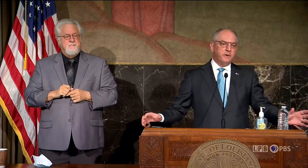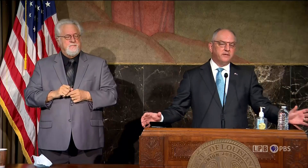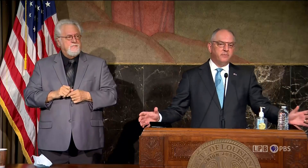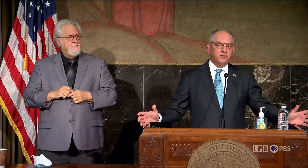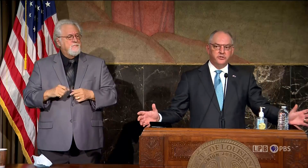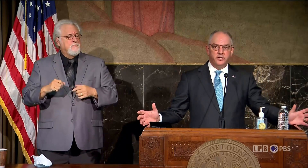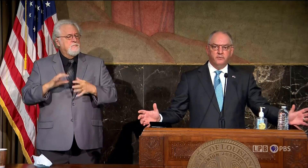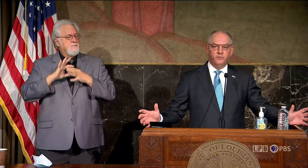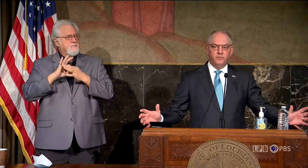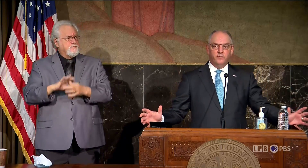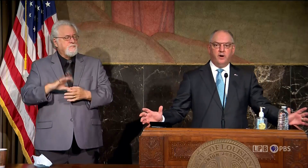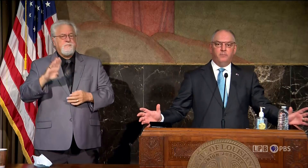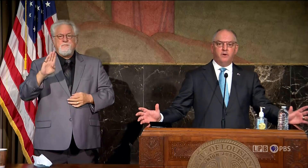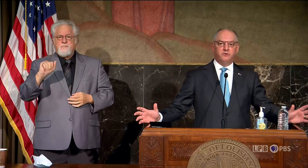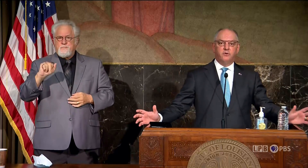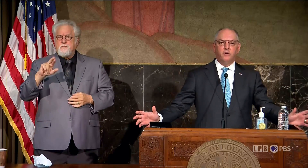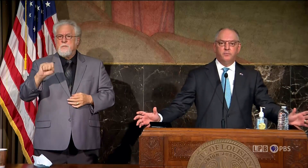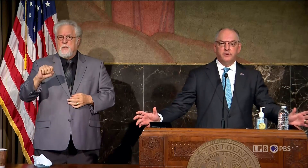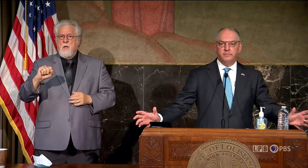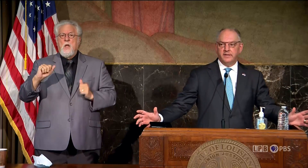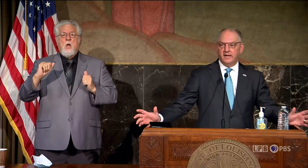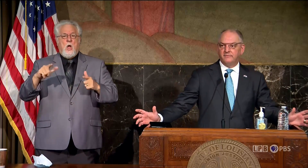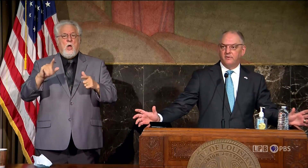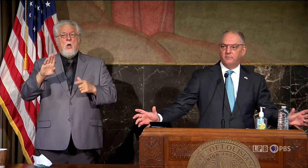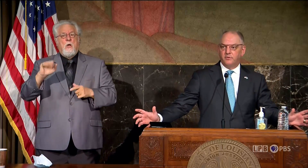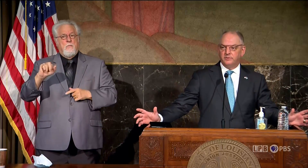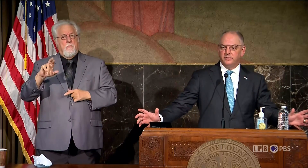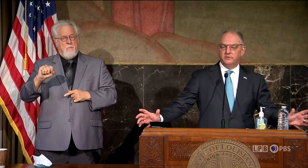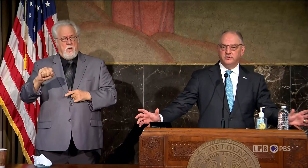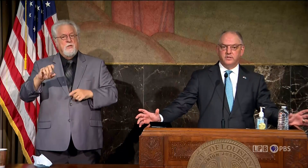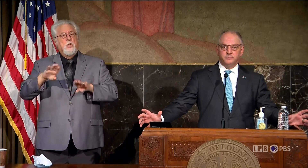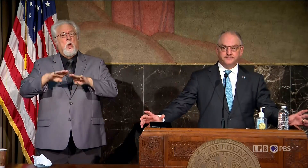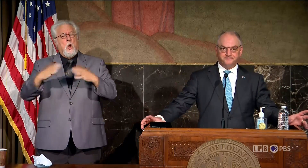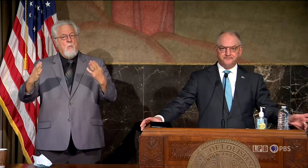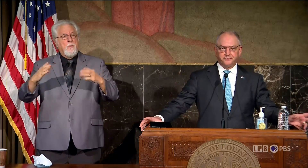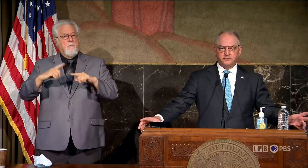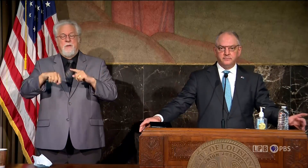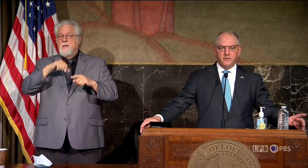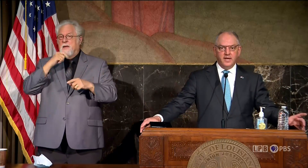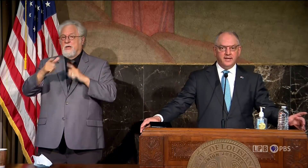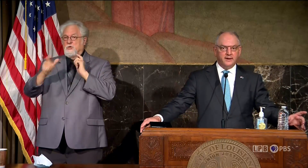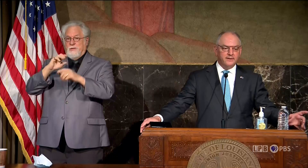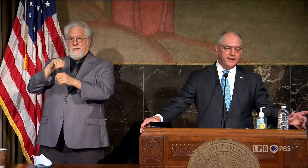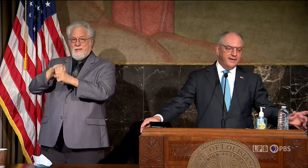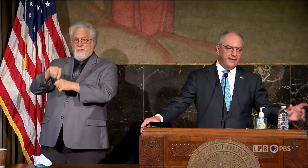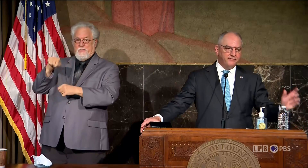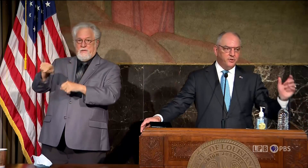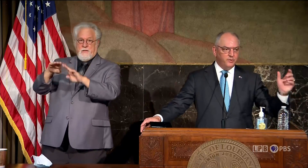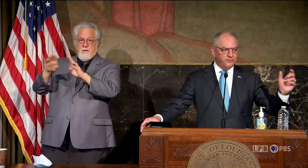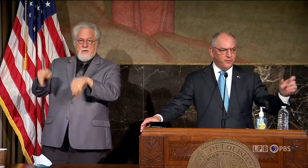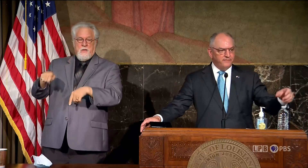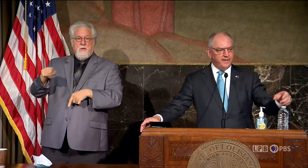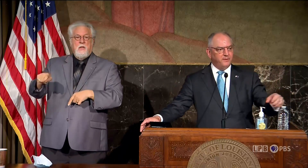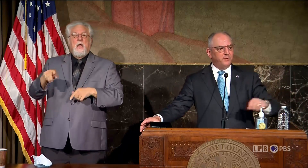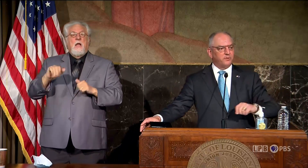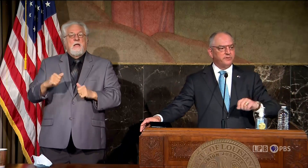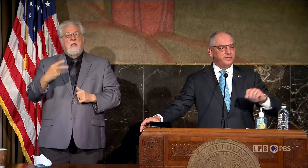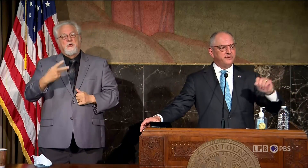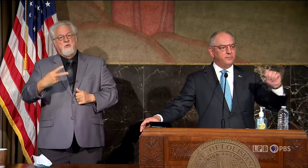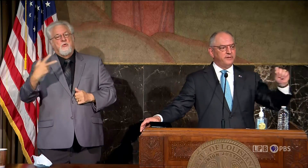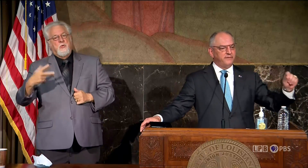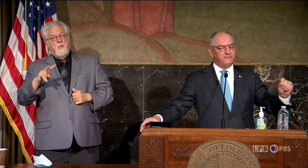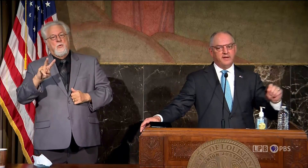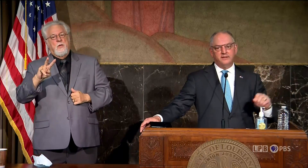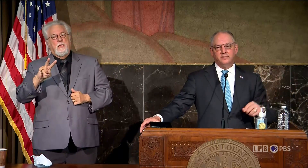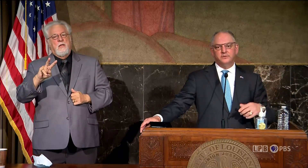With respect to bars, you know, all bars are open, but not for on-premises consumption. And they can have 2 of 3 video poker